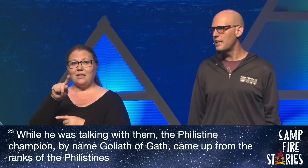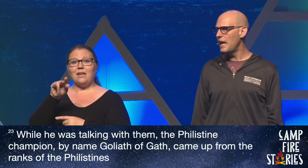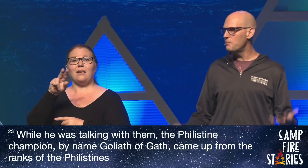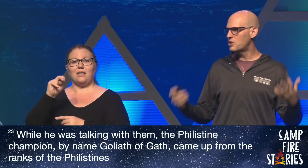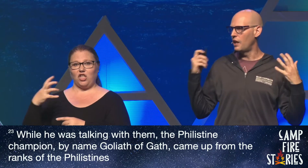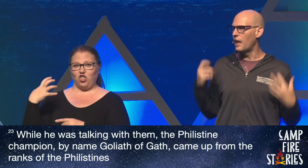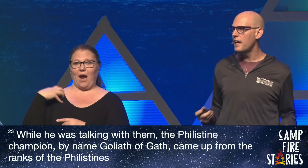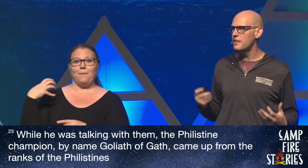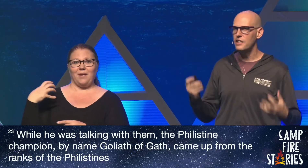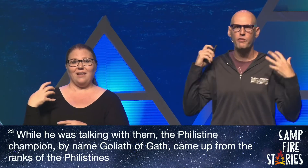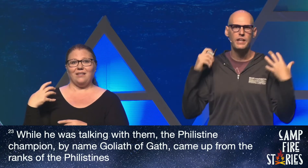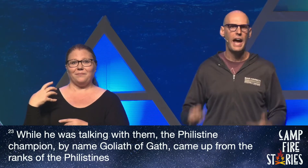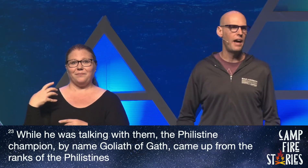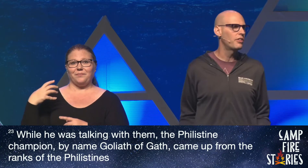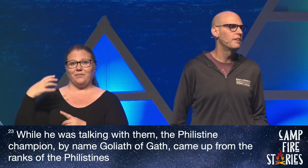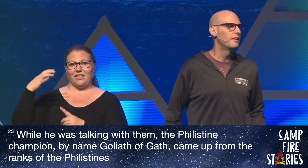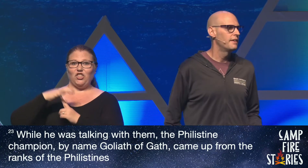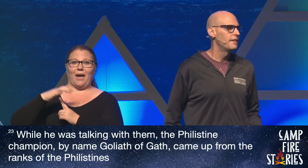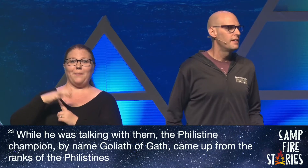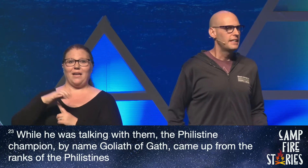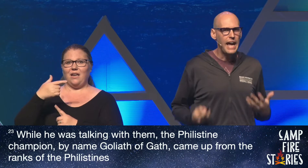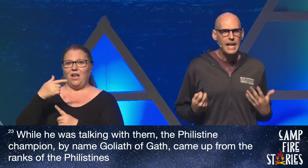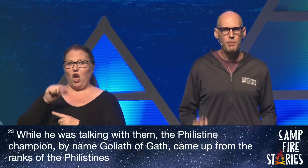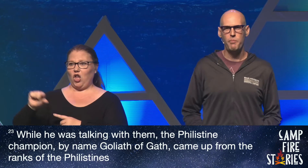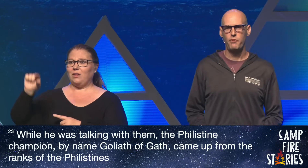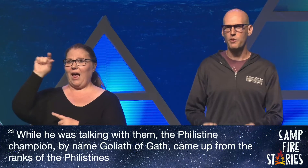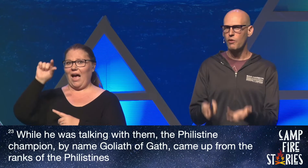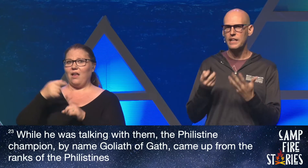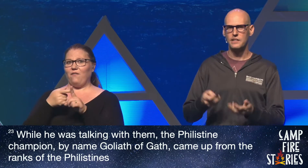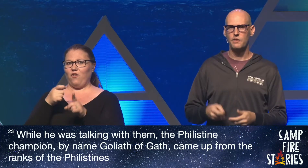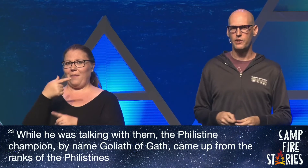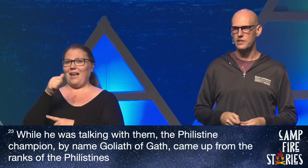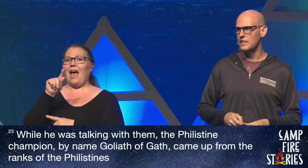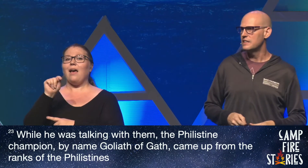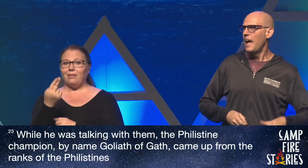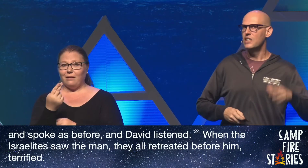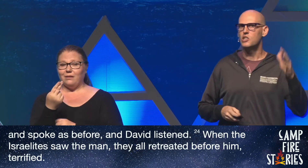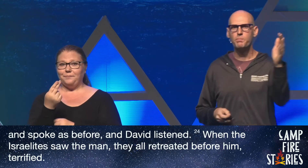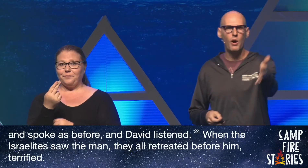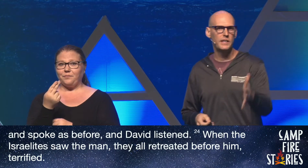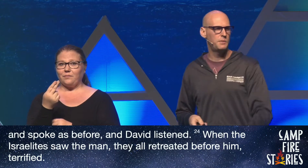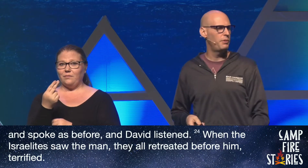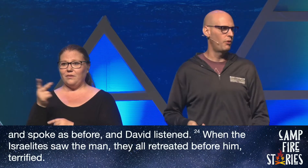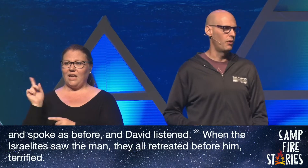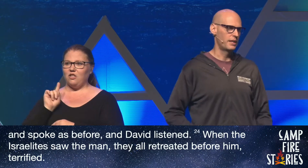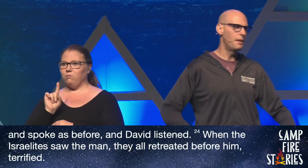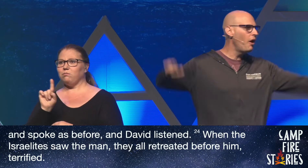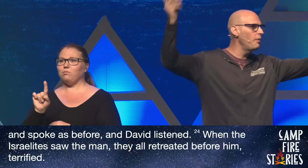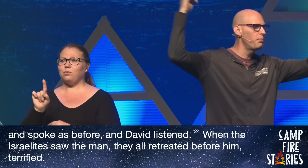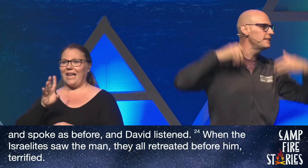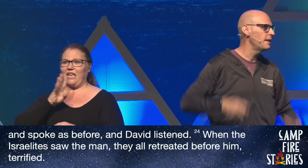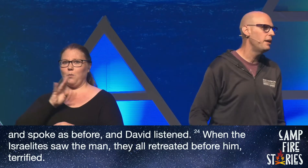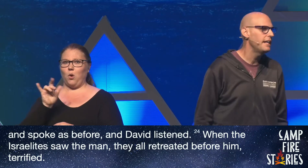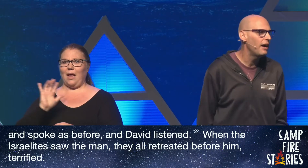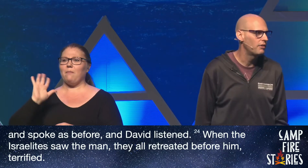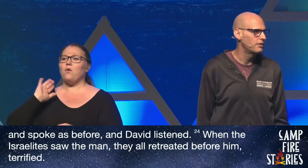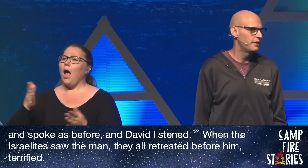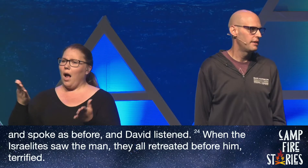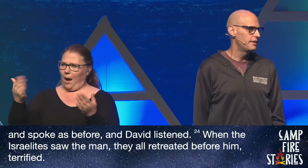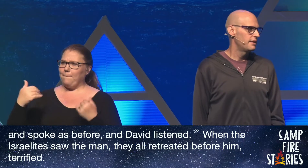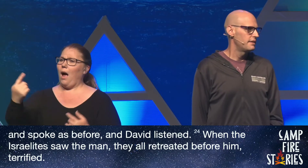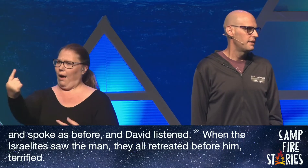by name Goliath of Gath came up from the ranks of the Philistines, and he spoke as before. Come on, bring somebody